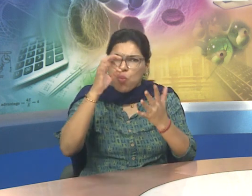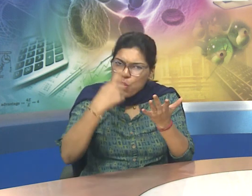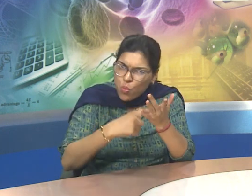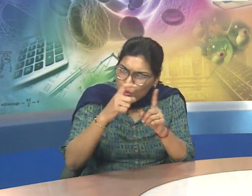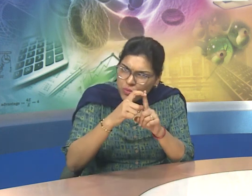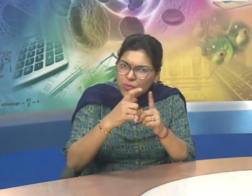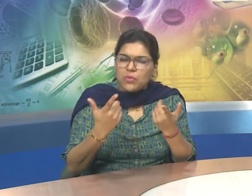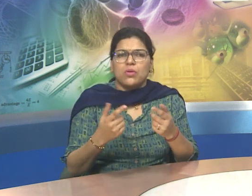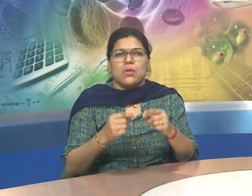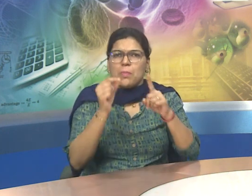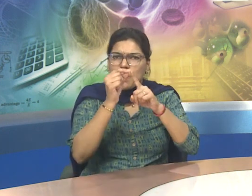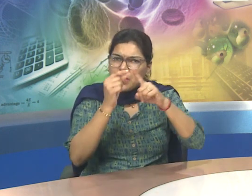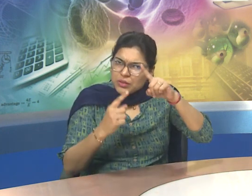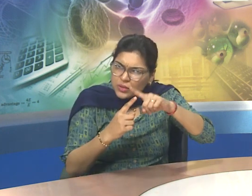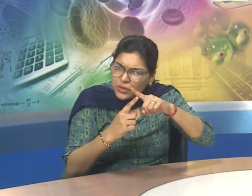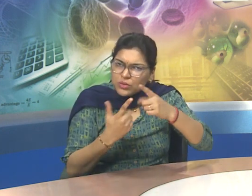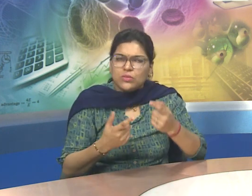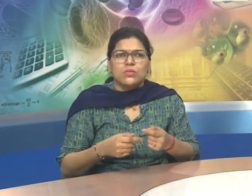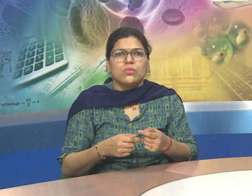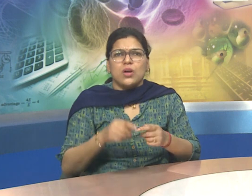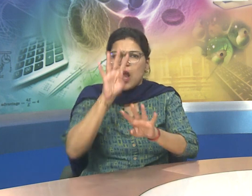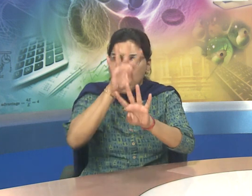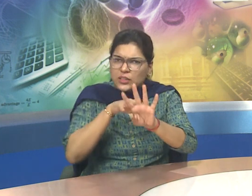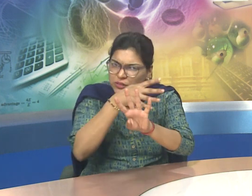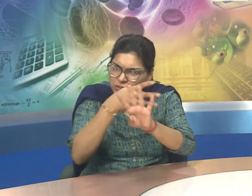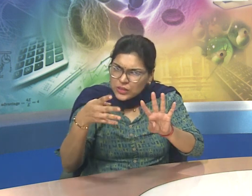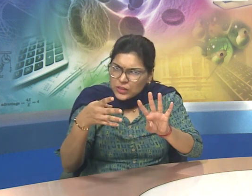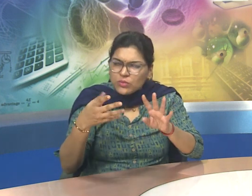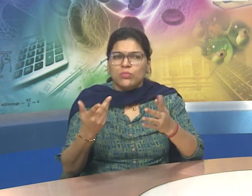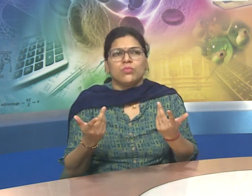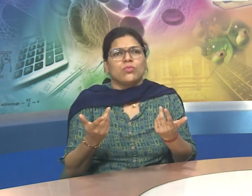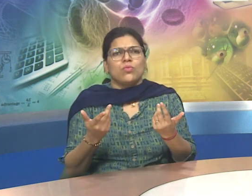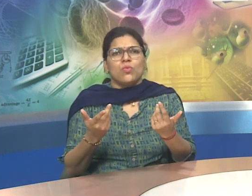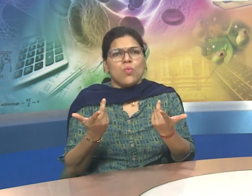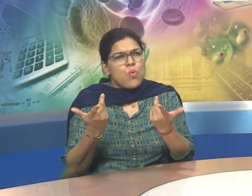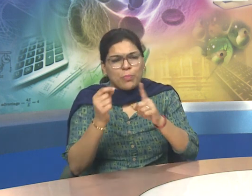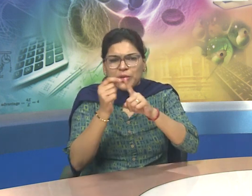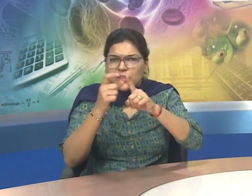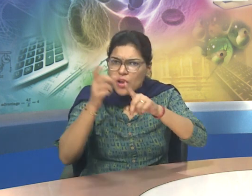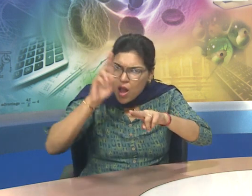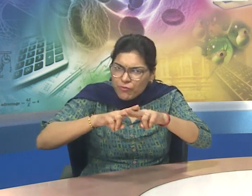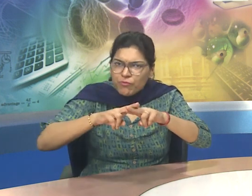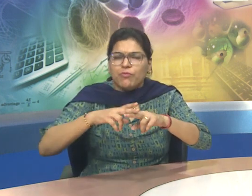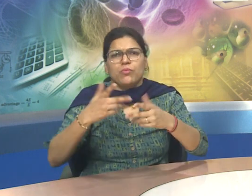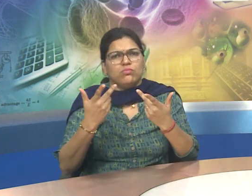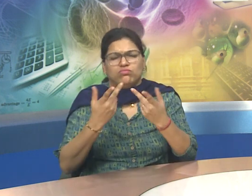mails, we send so many attachments using soft copy materials.